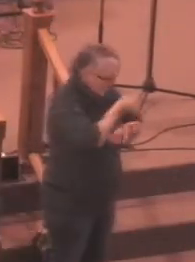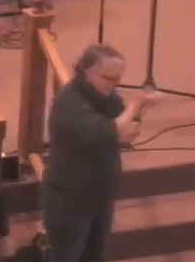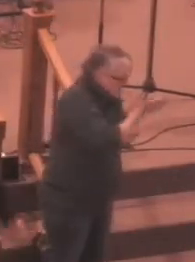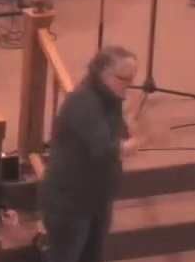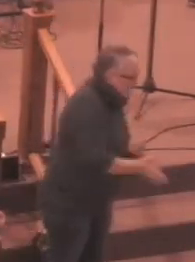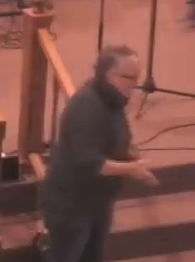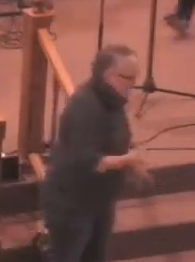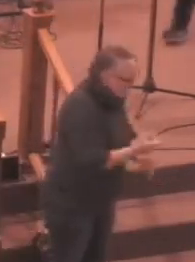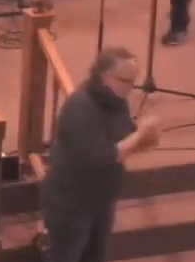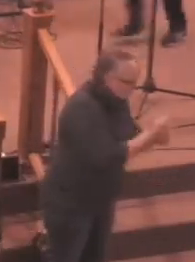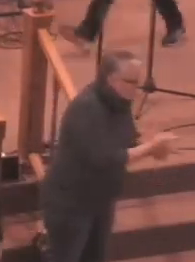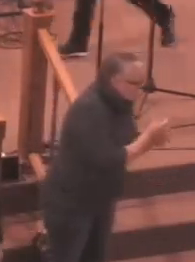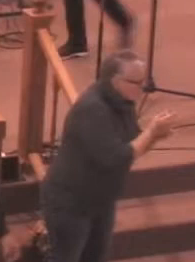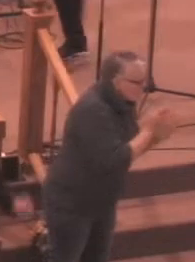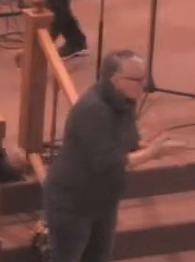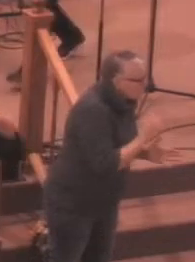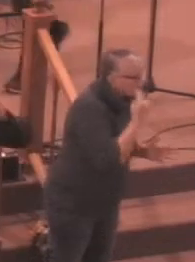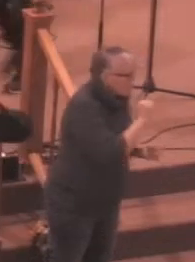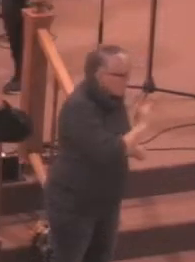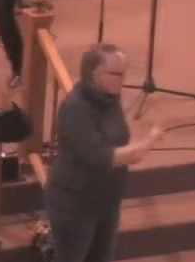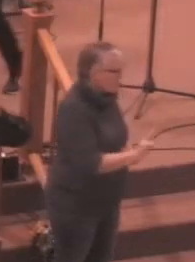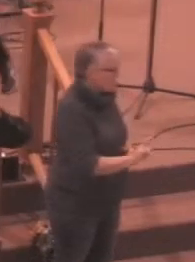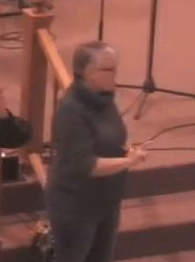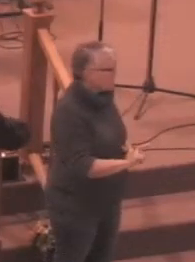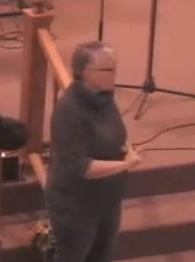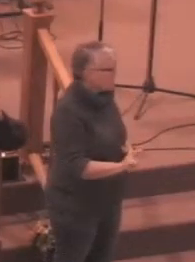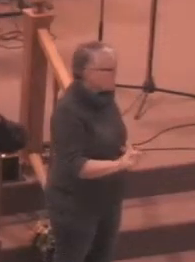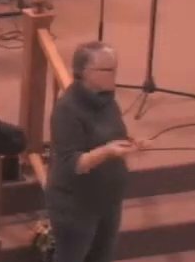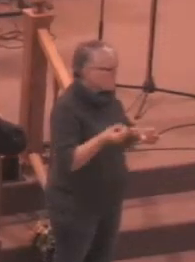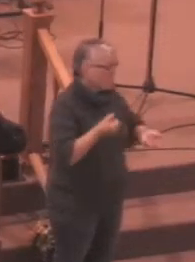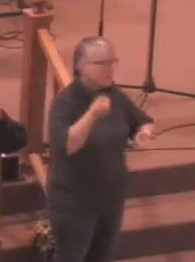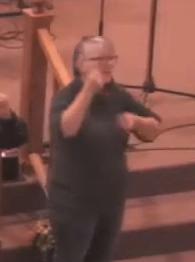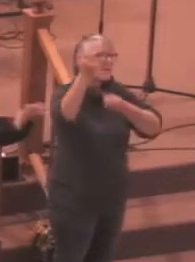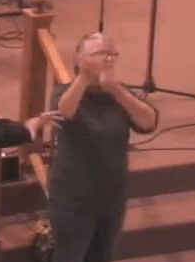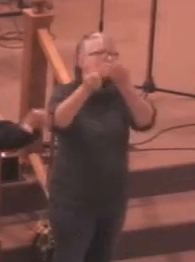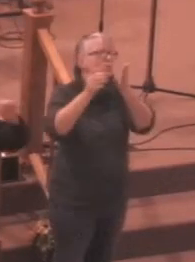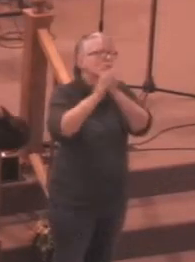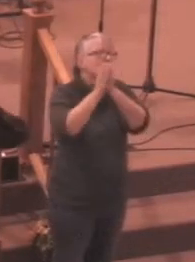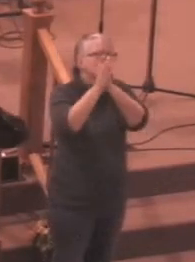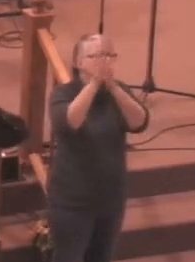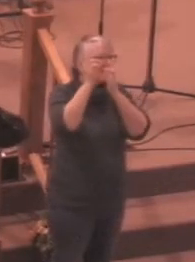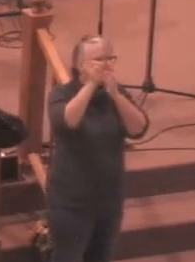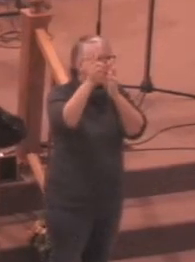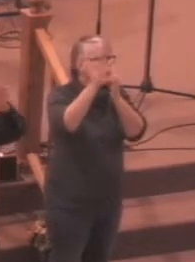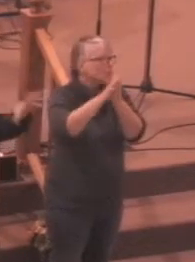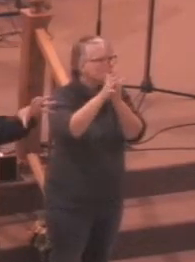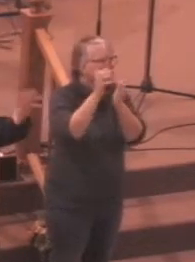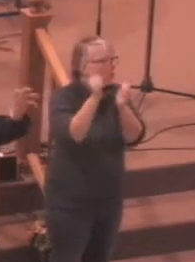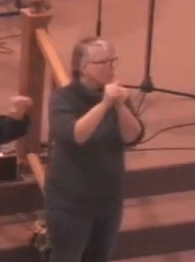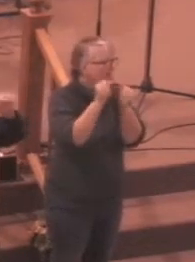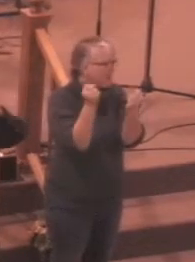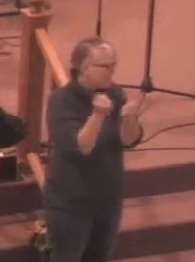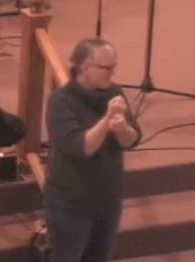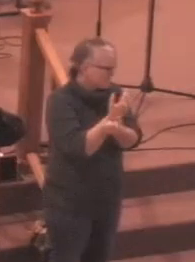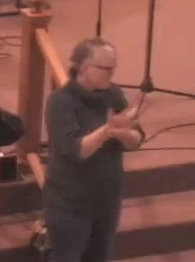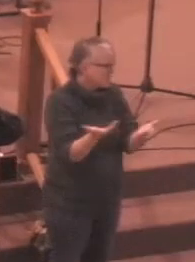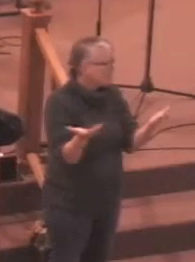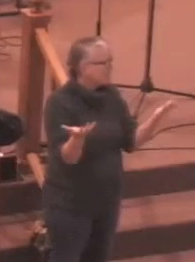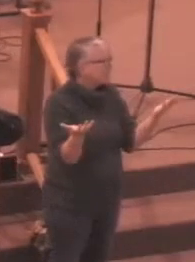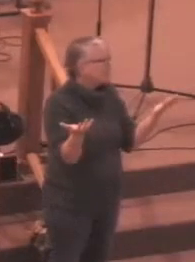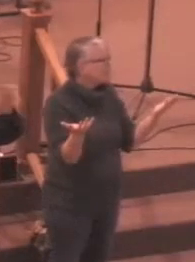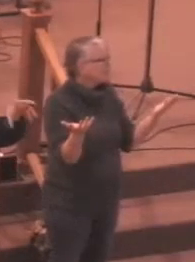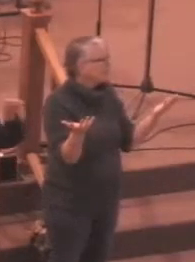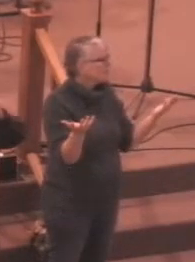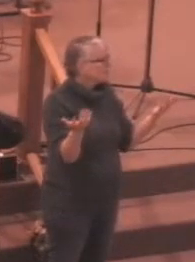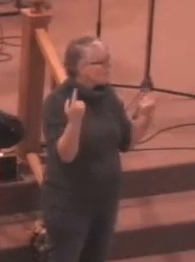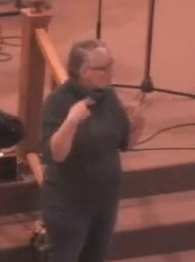provider of all. Father God, we give you that praise, honor, and glory in all we do. This evening,